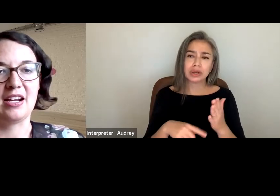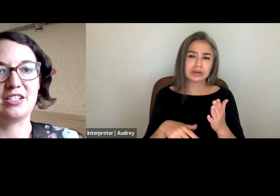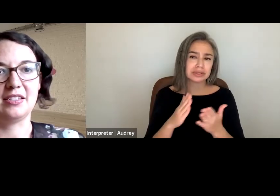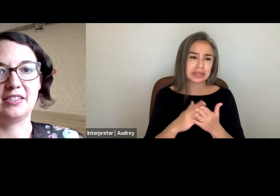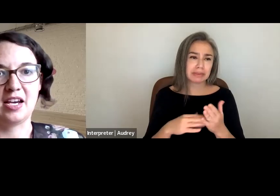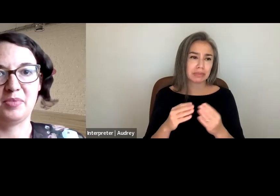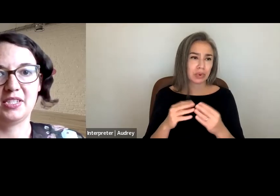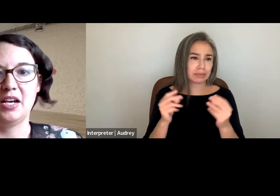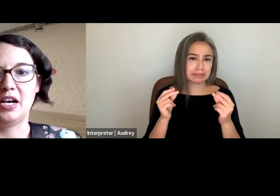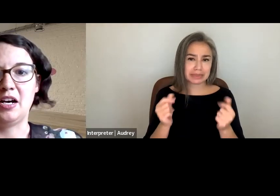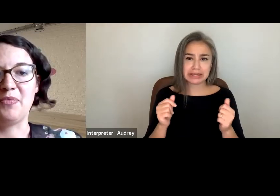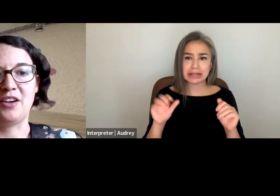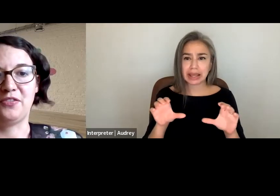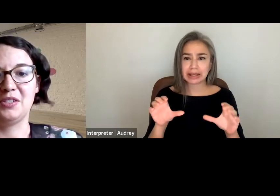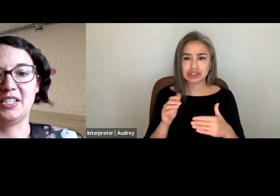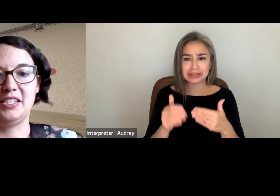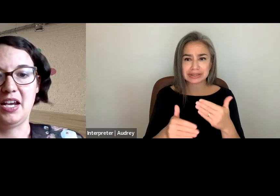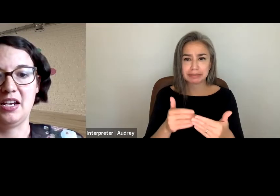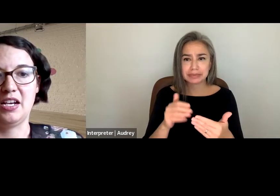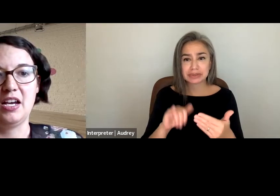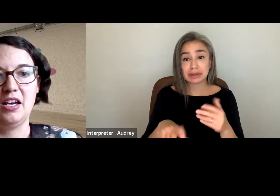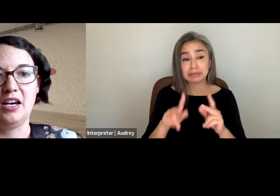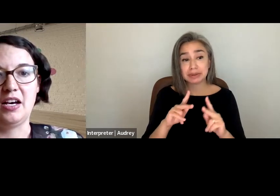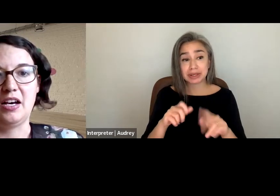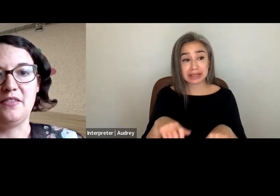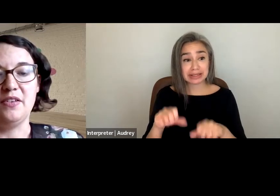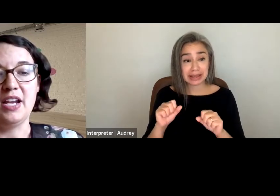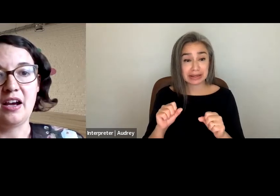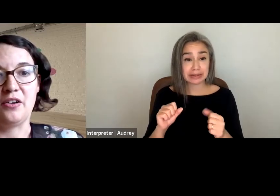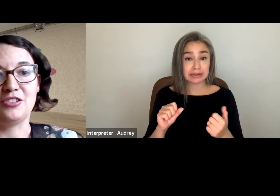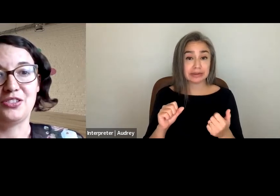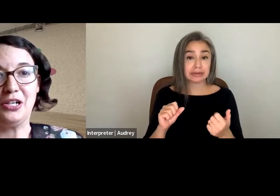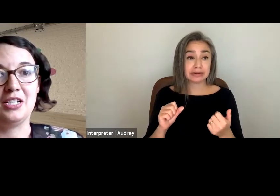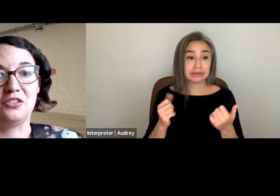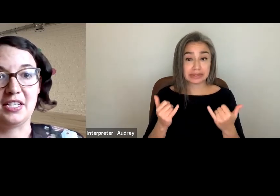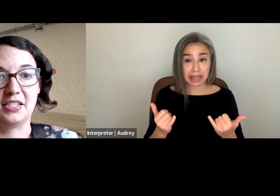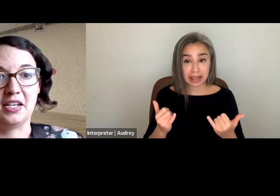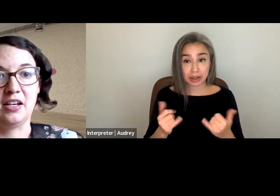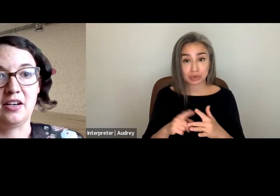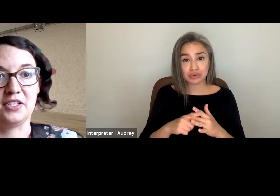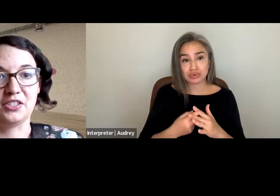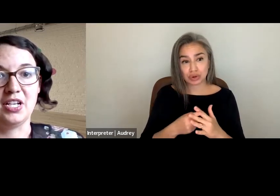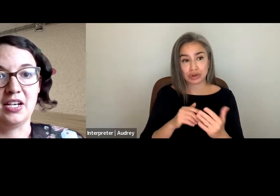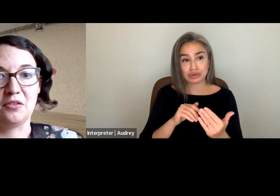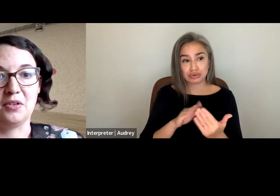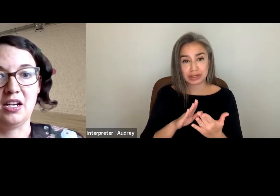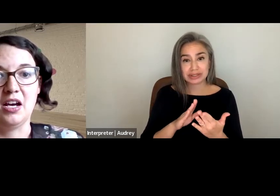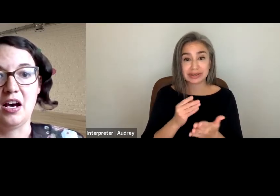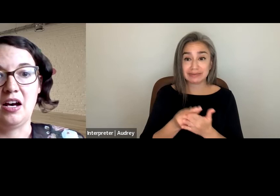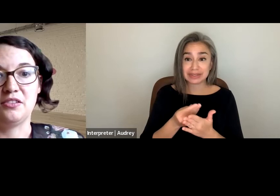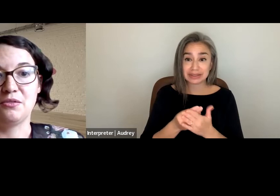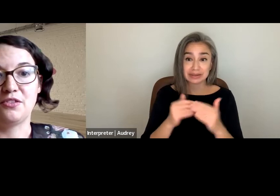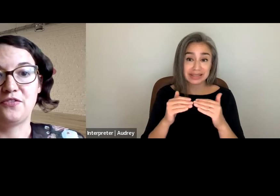immediate action steps that folks can take now to start addressing fiscal